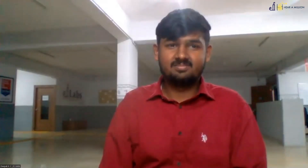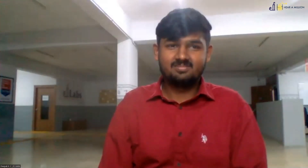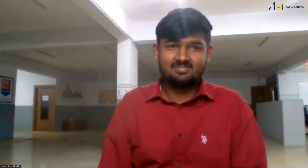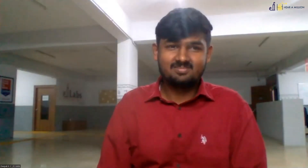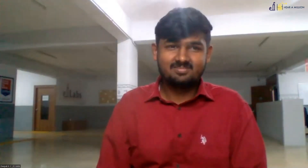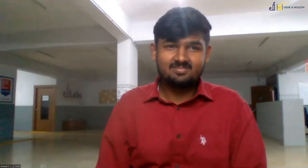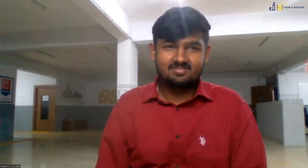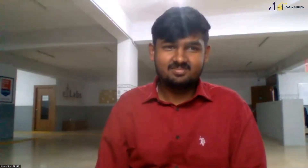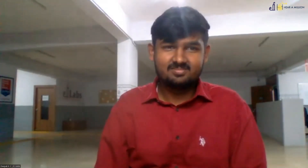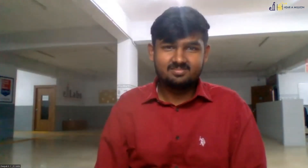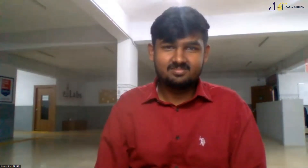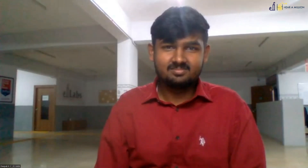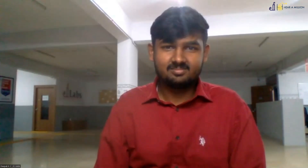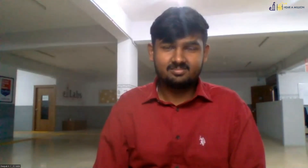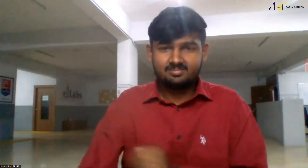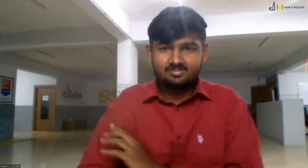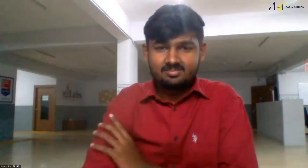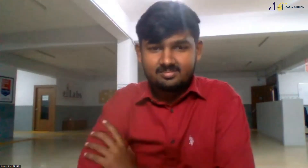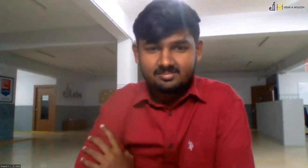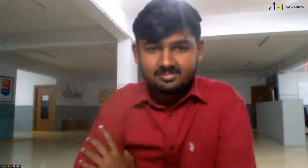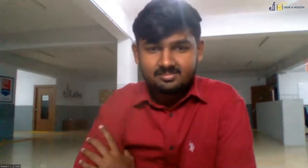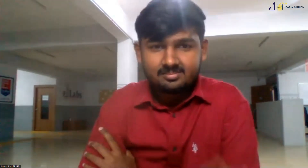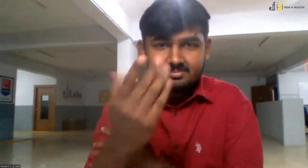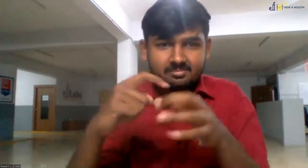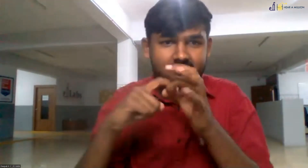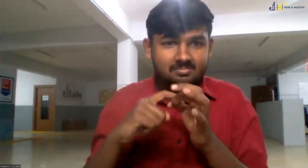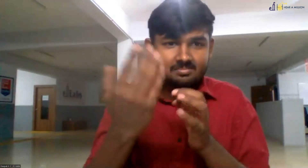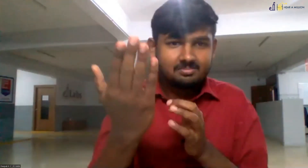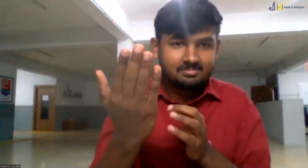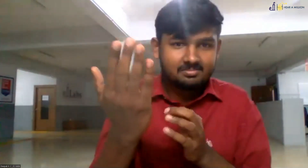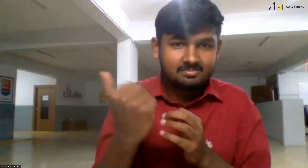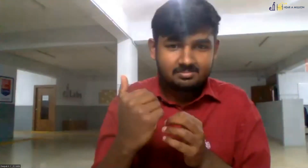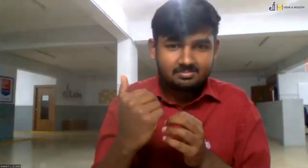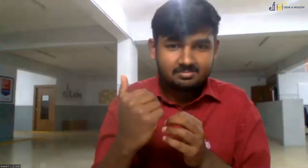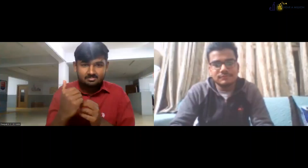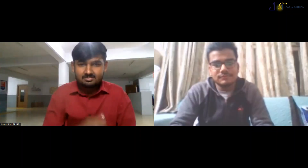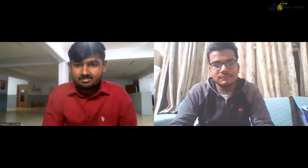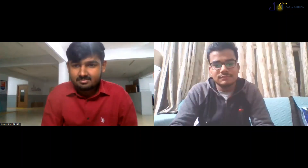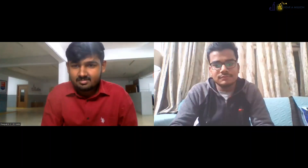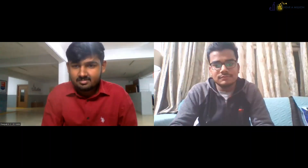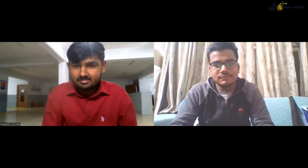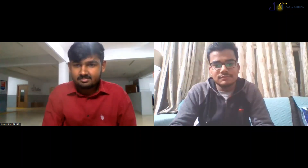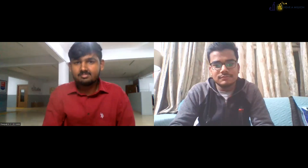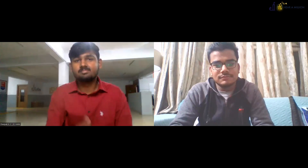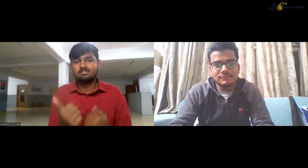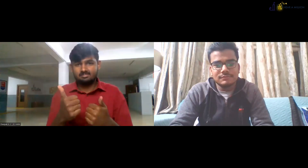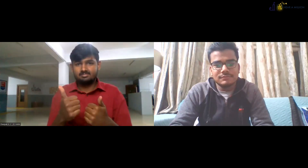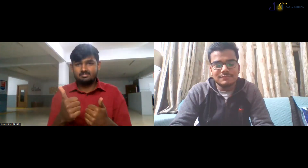or you can connect with Rahul and talk to him directly. Can we have the next question?